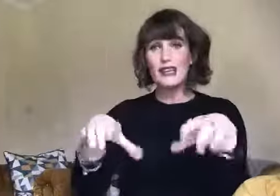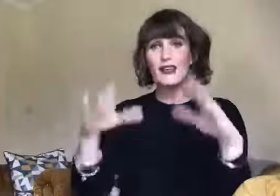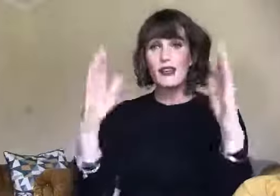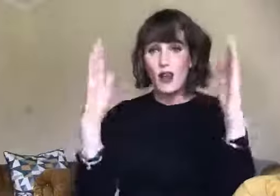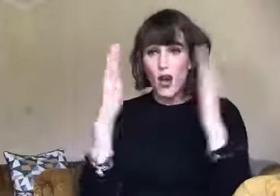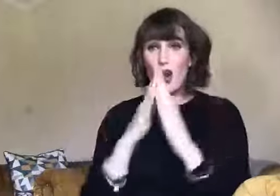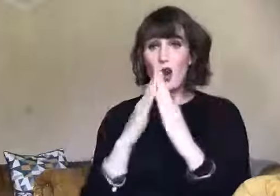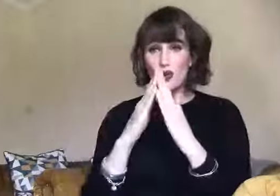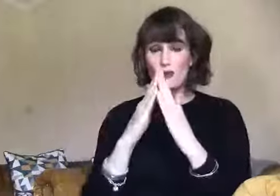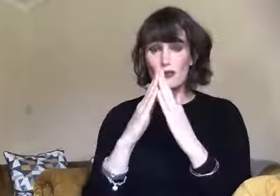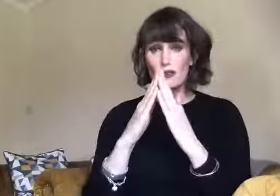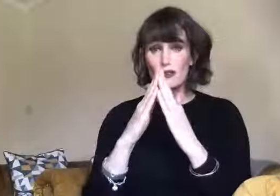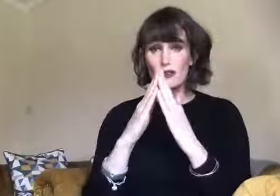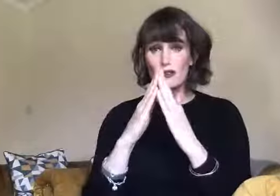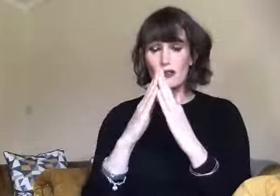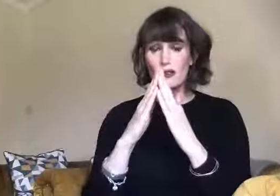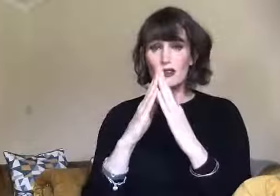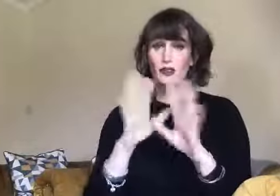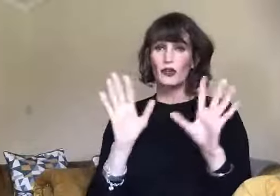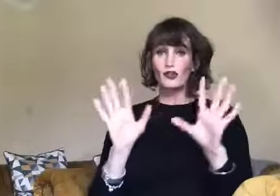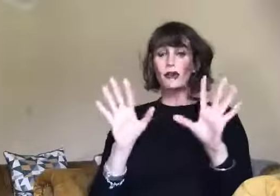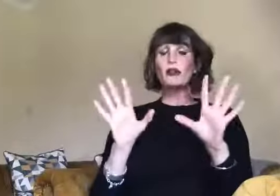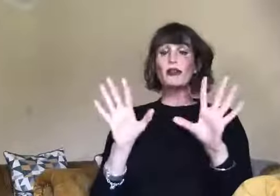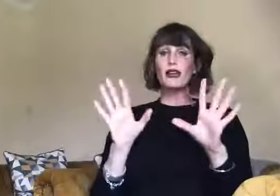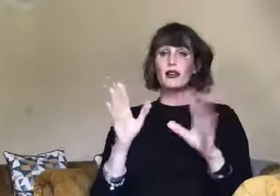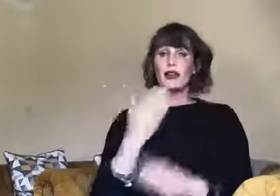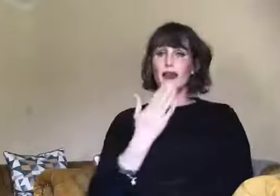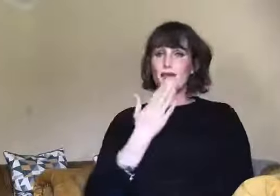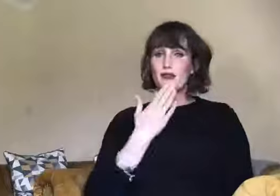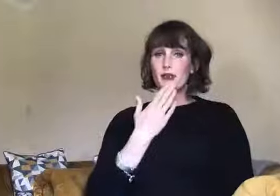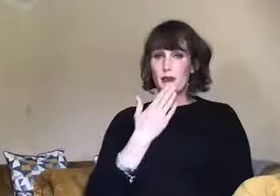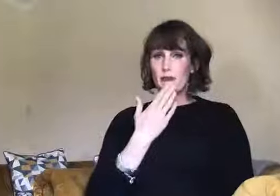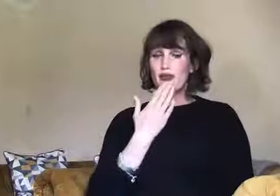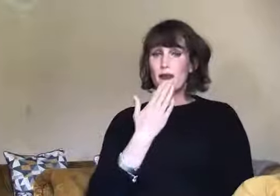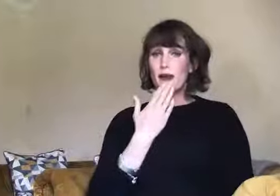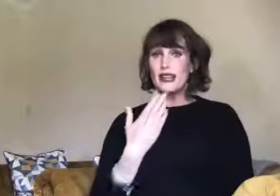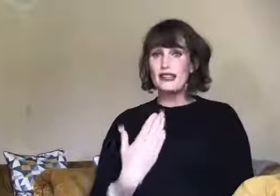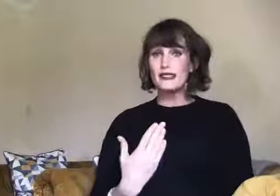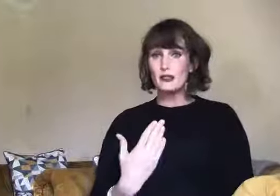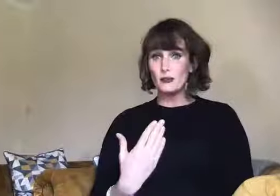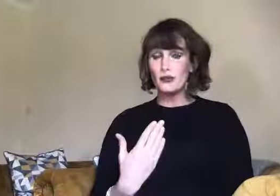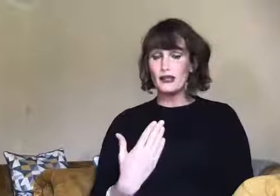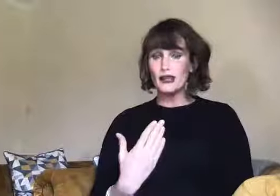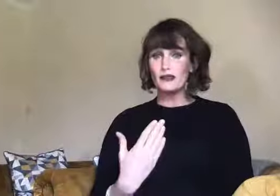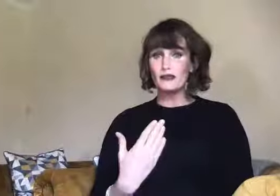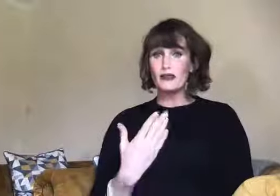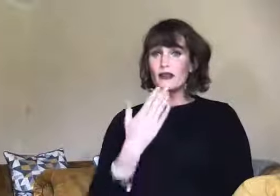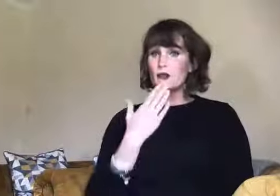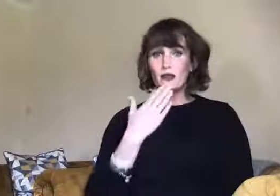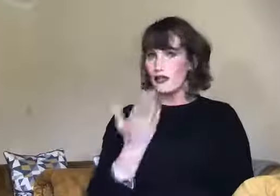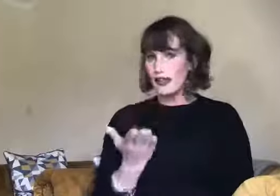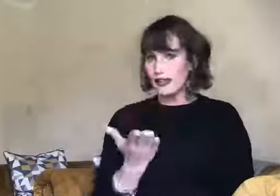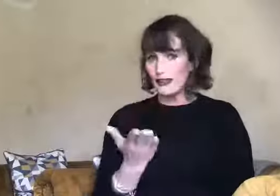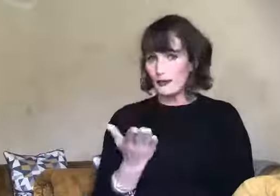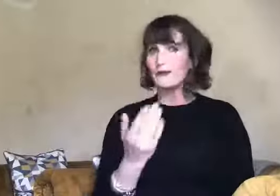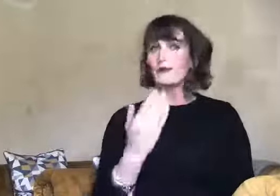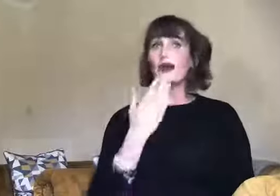stay home. So I'm going to do that with you again, okay? So remember, the please is the pull down. We're not thanking them. We